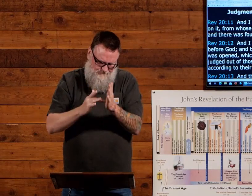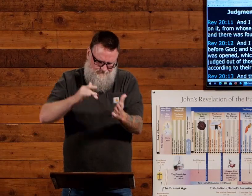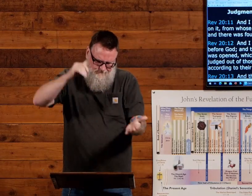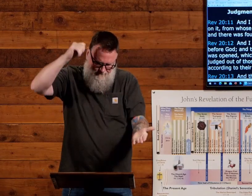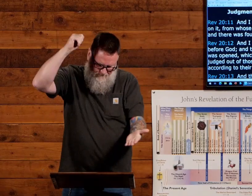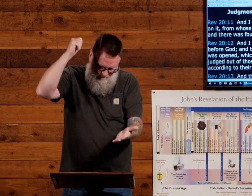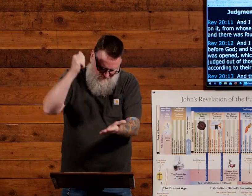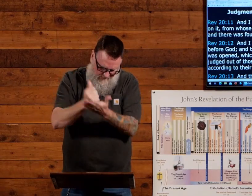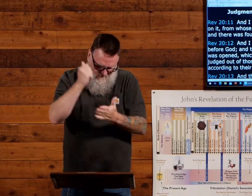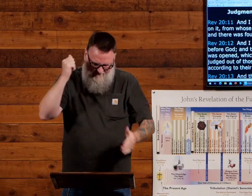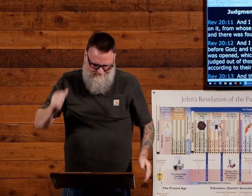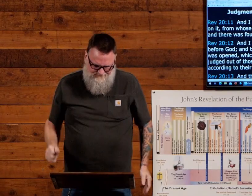name, amen.